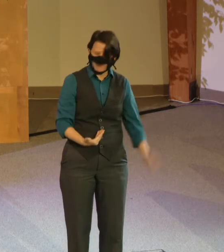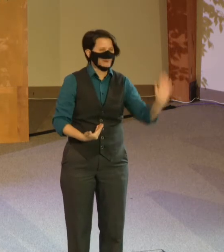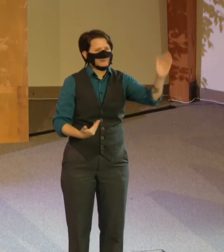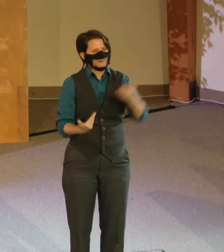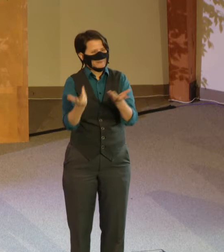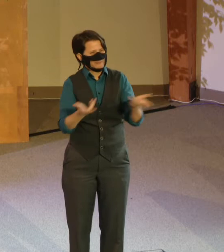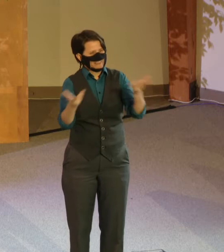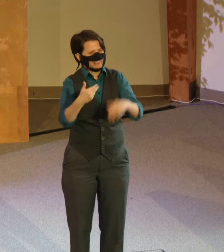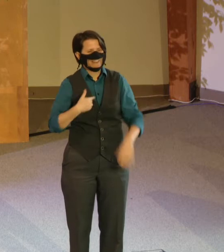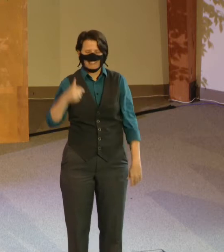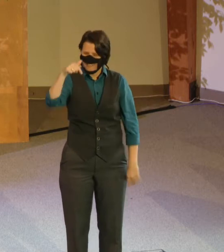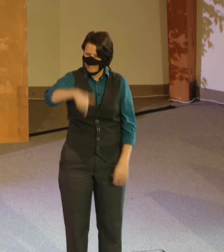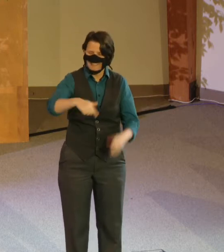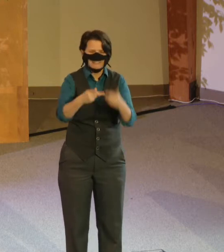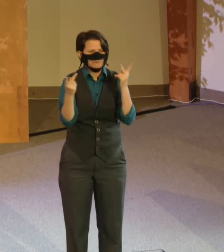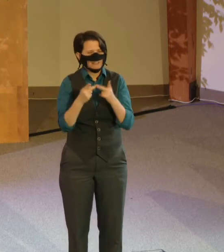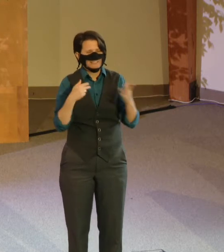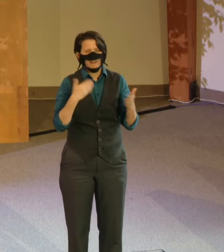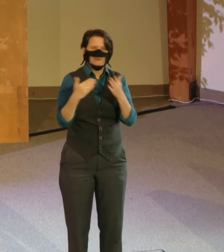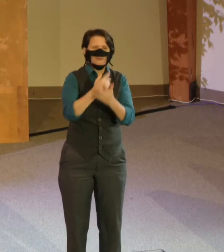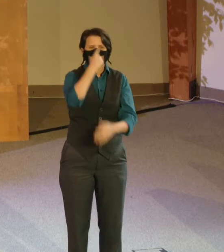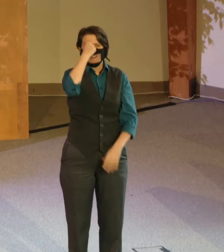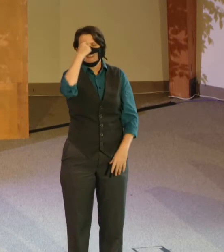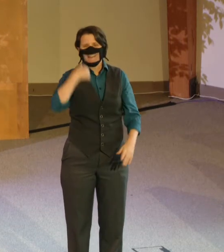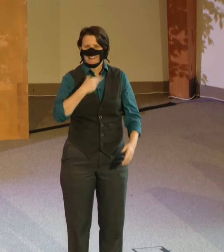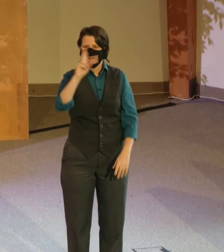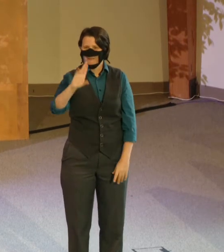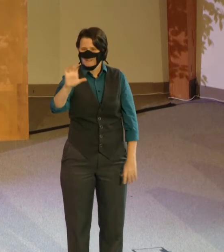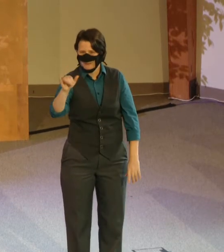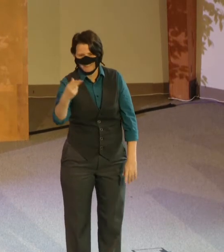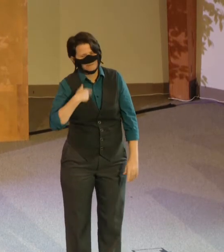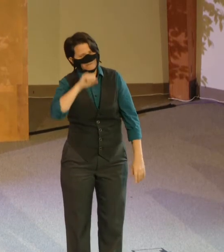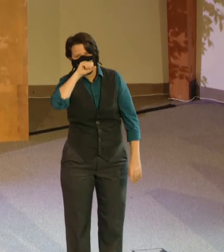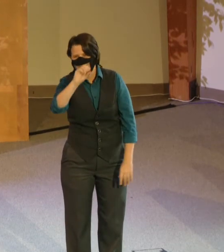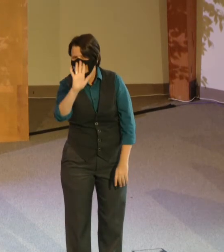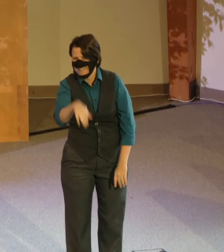what I love about New Thought and just being in that awareness.